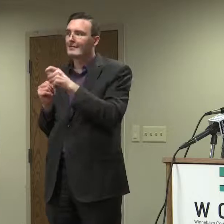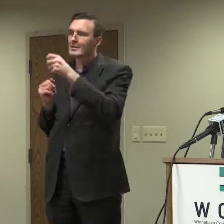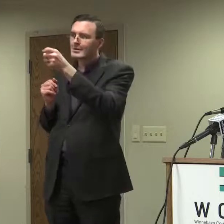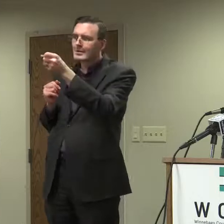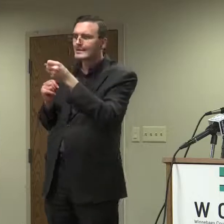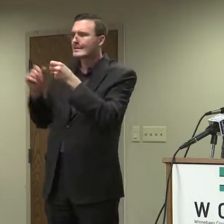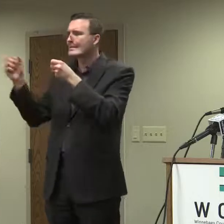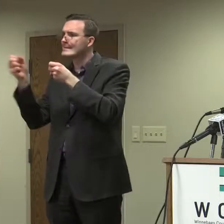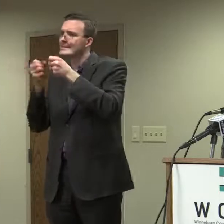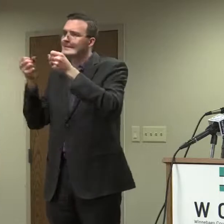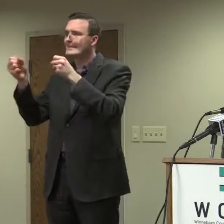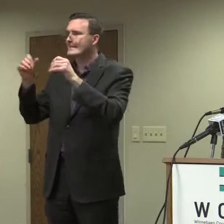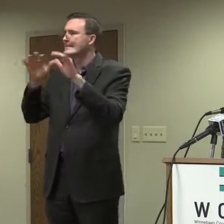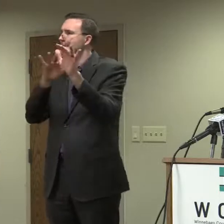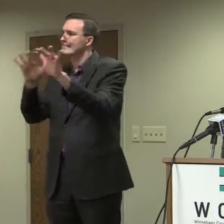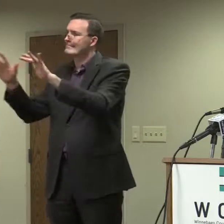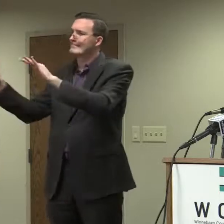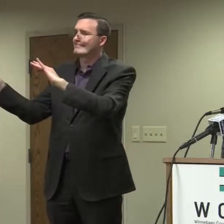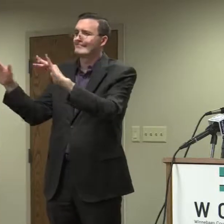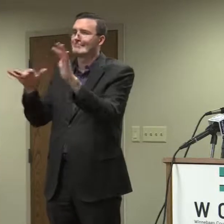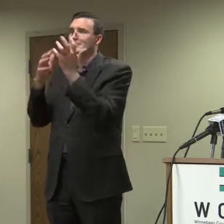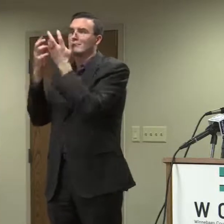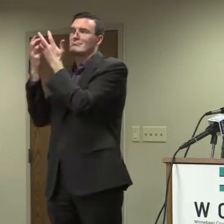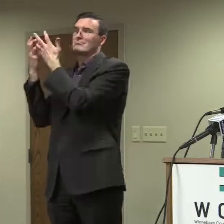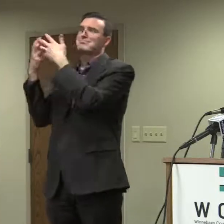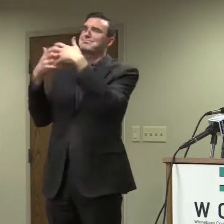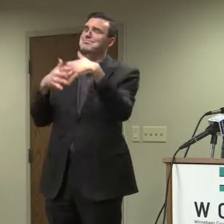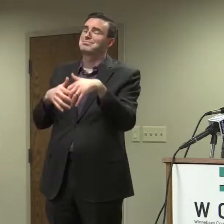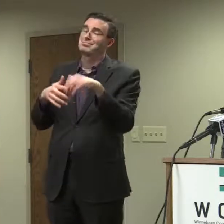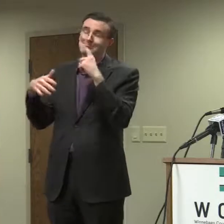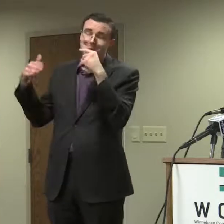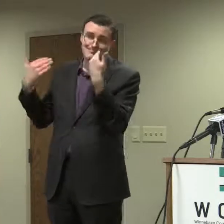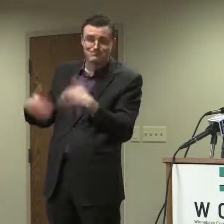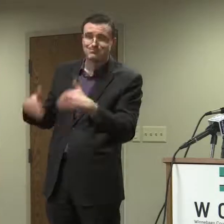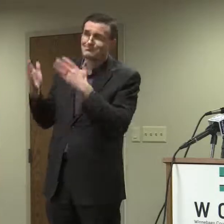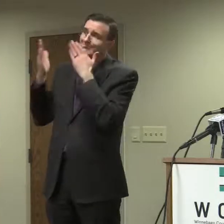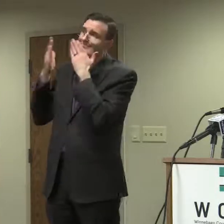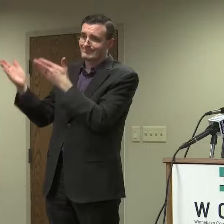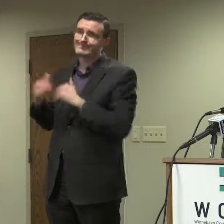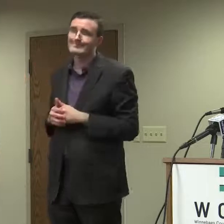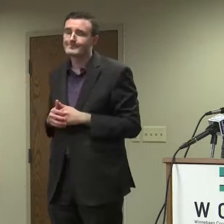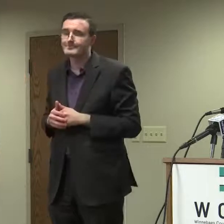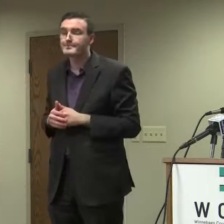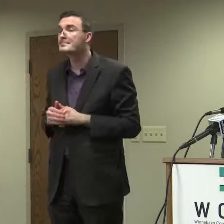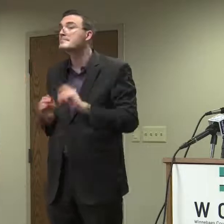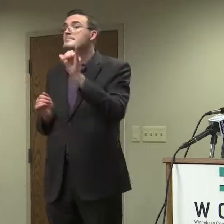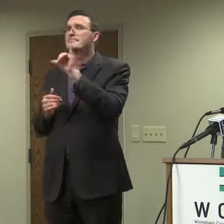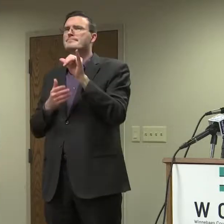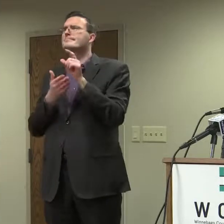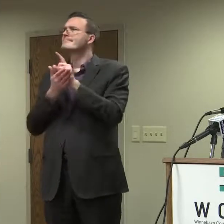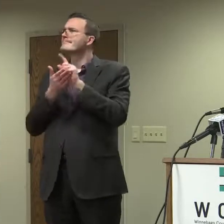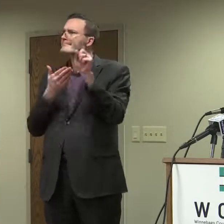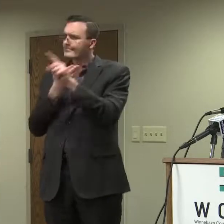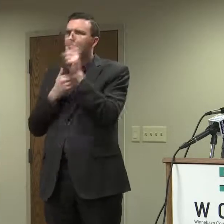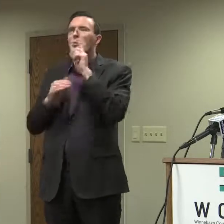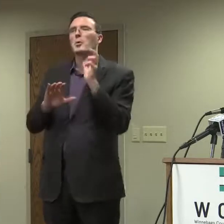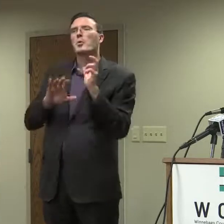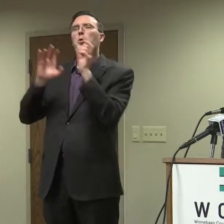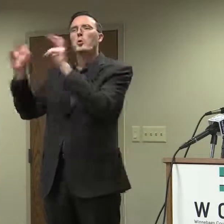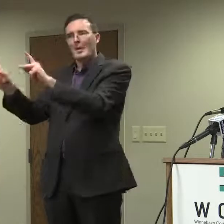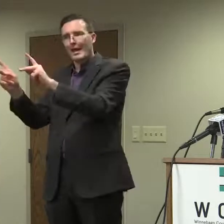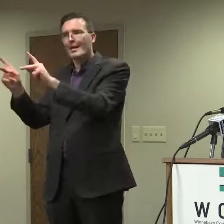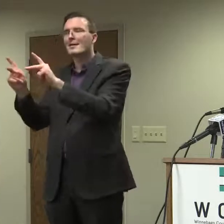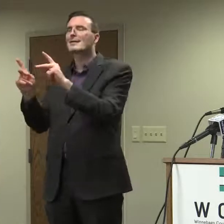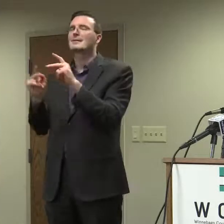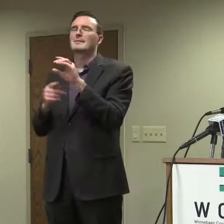off. We also then, too, I think we talked about next week, we'll be going back out giving second doses to our community integrated living